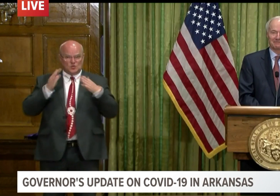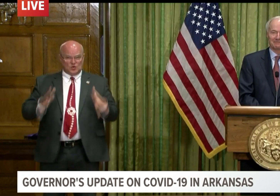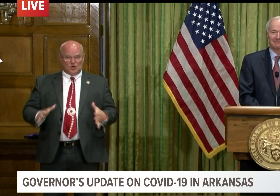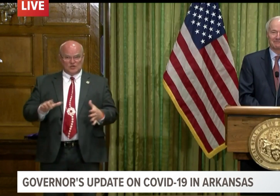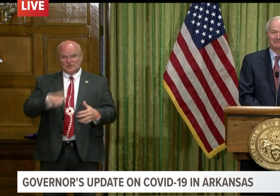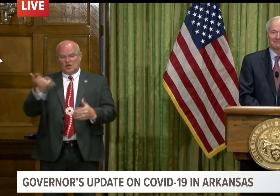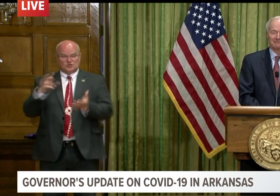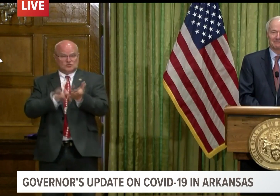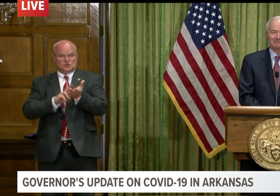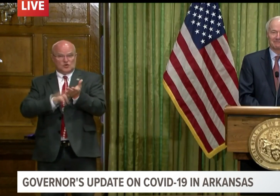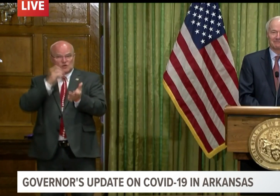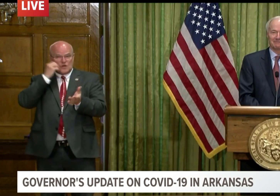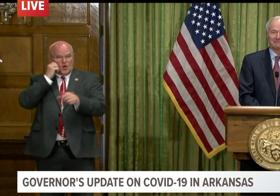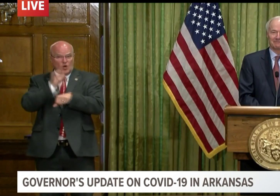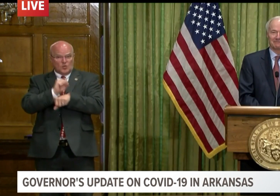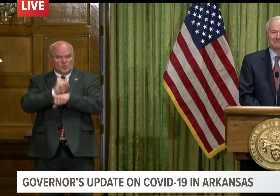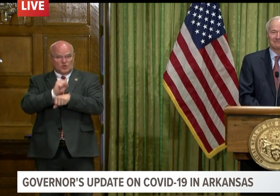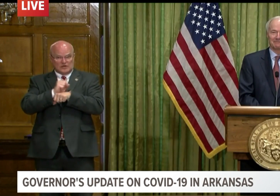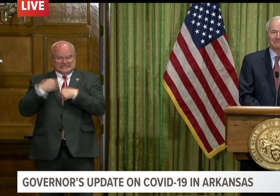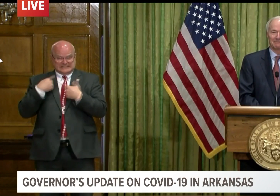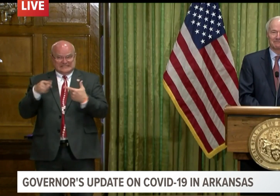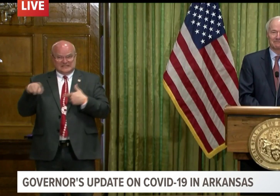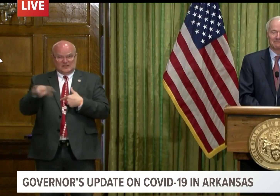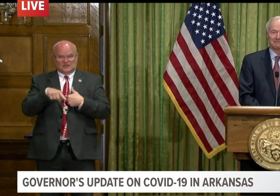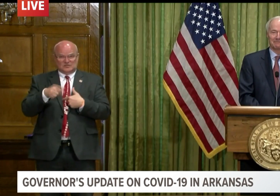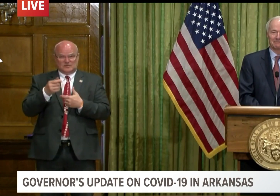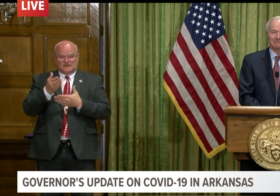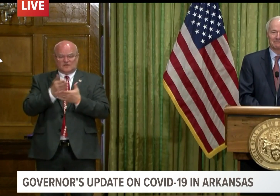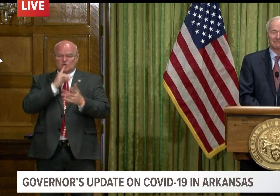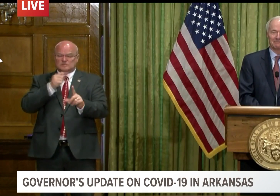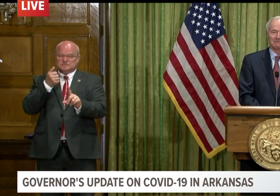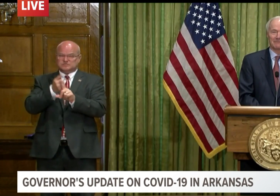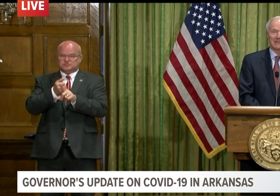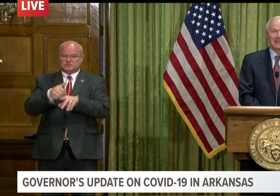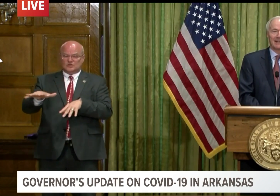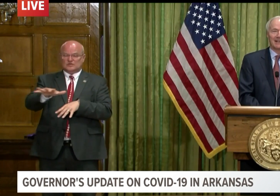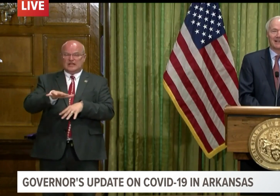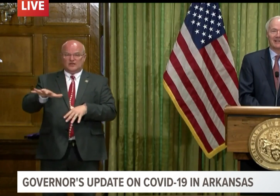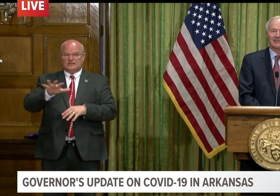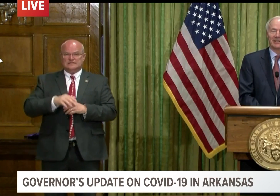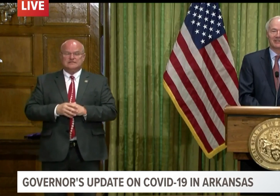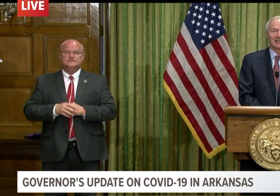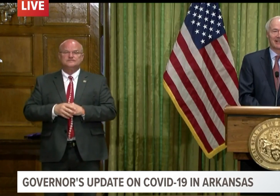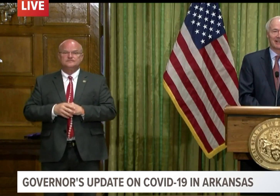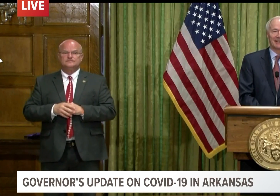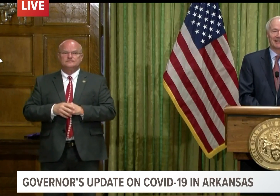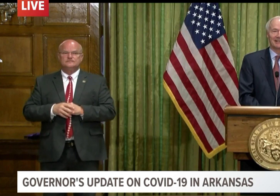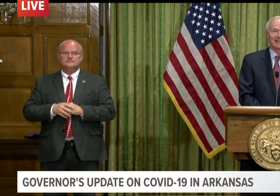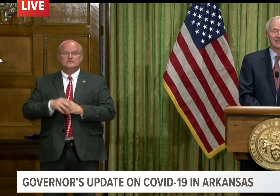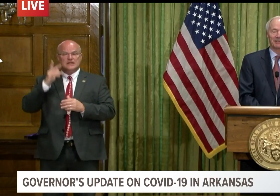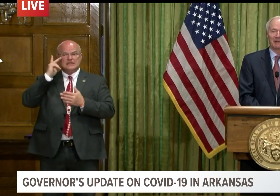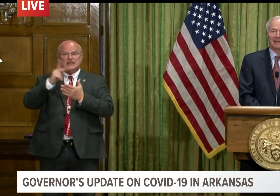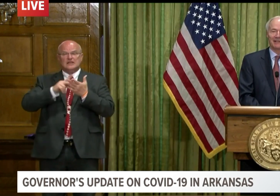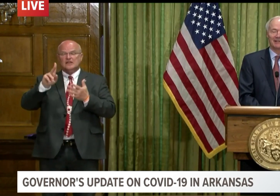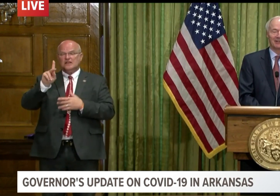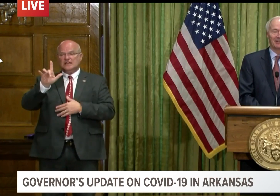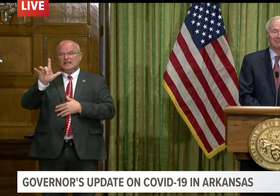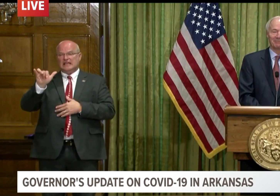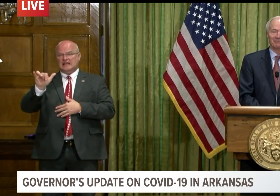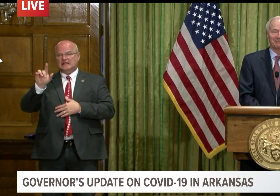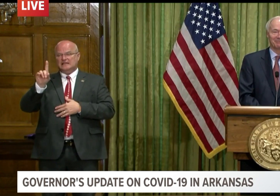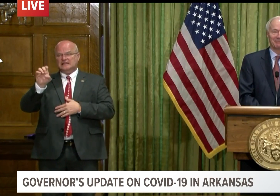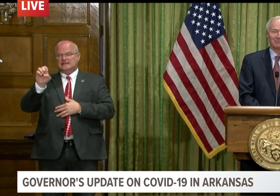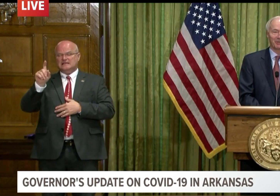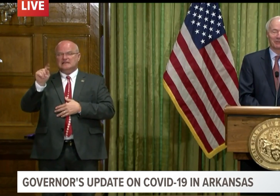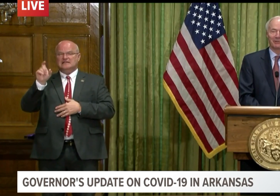guess also nursing home workers, since those have been a couple of fields really hard hit? Secretary Kelly and Dexter Payne